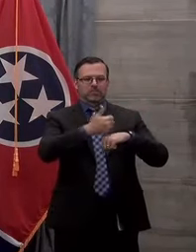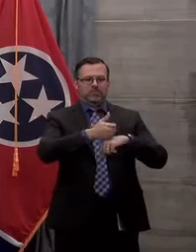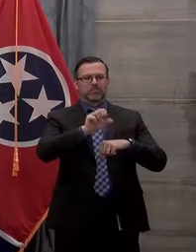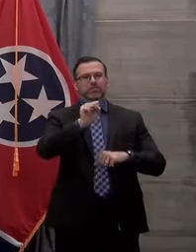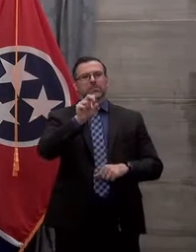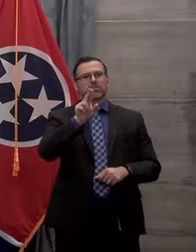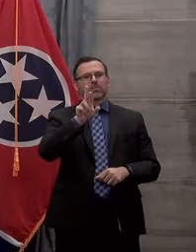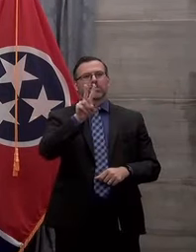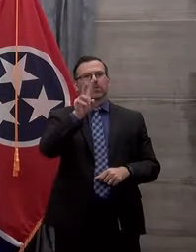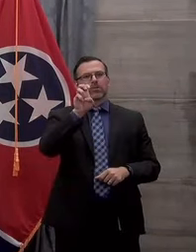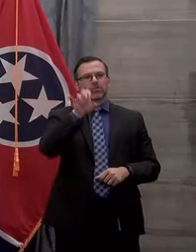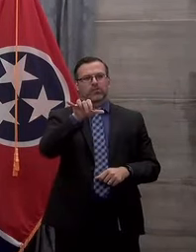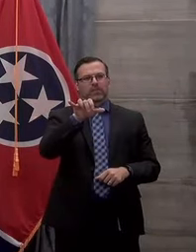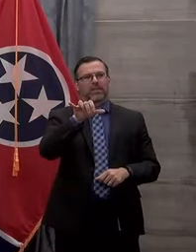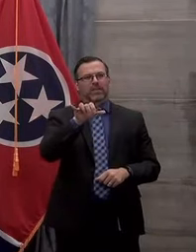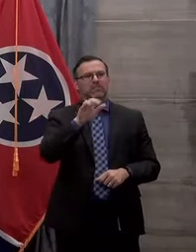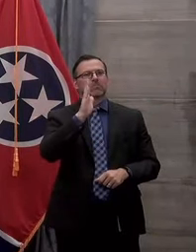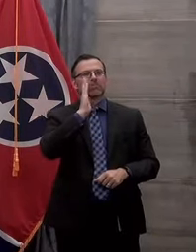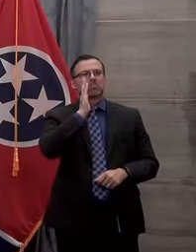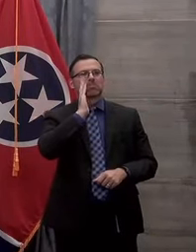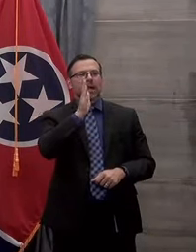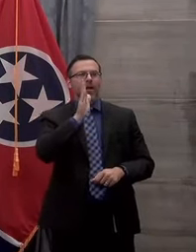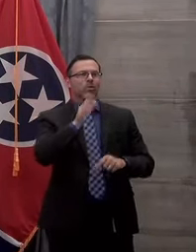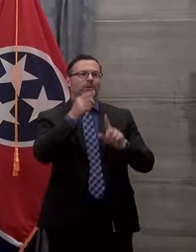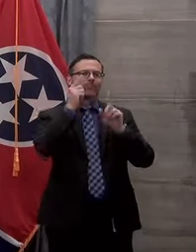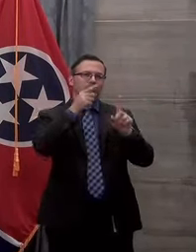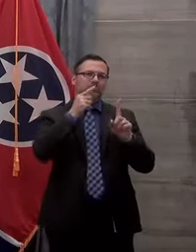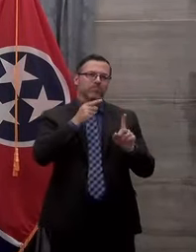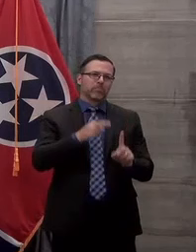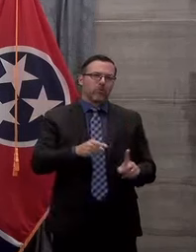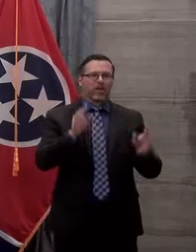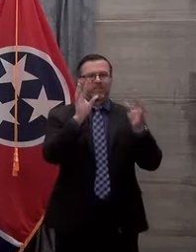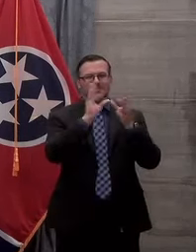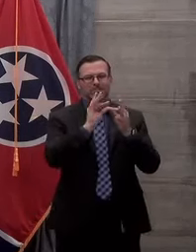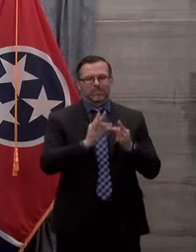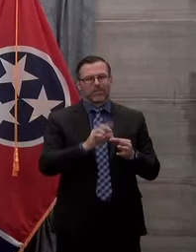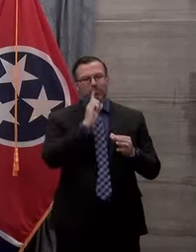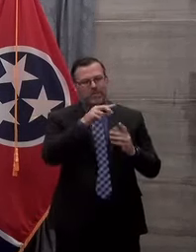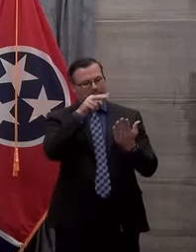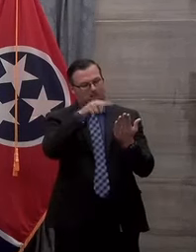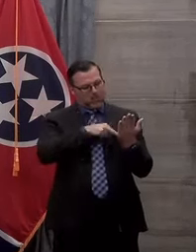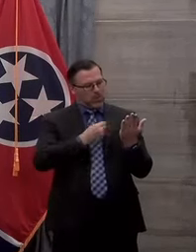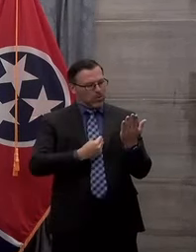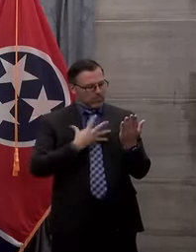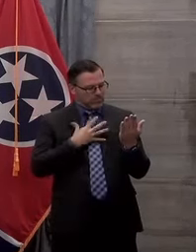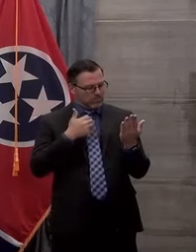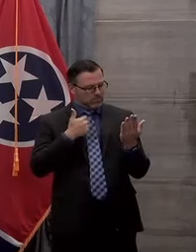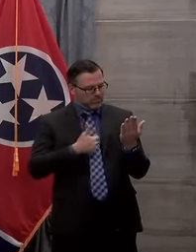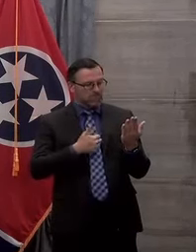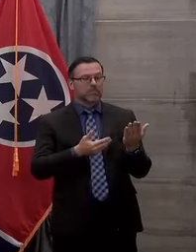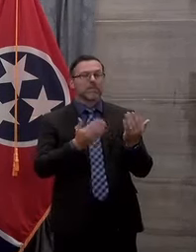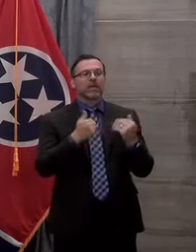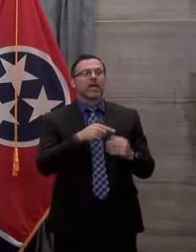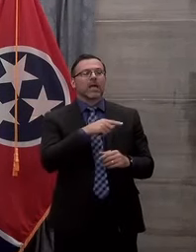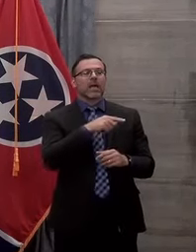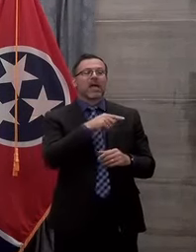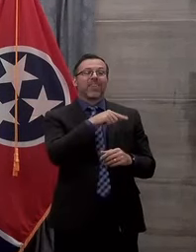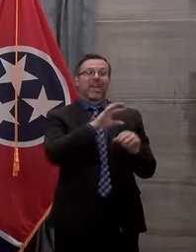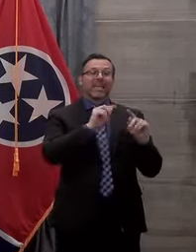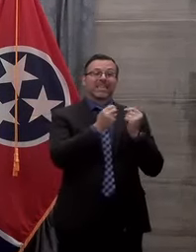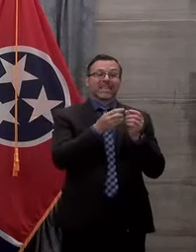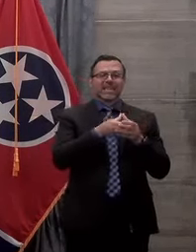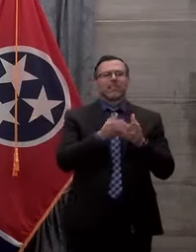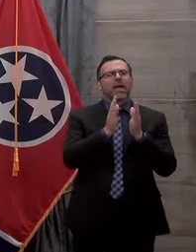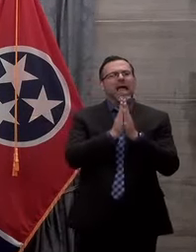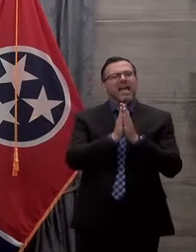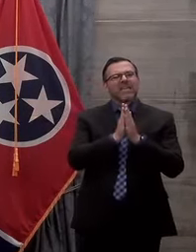some of the highlights of those, and I'll just give you a couple of points that were encouraging. They ask businesses